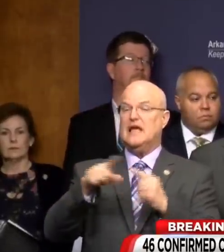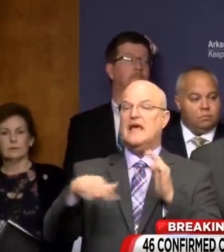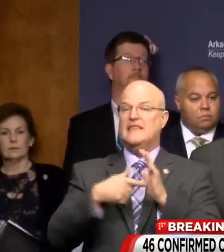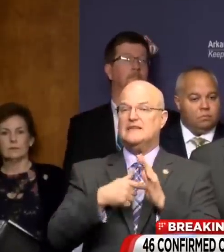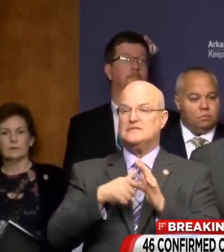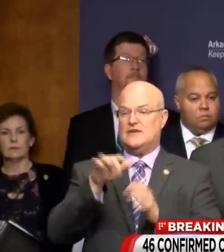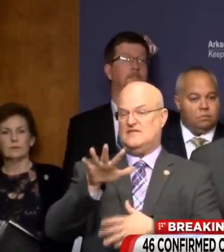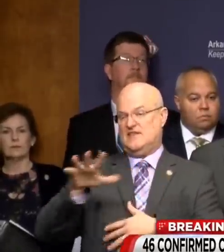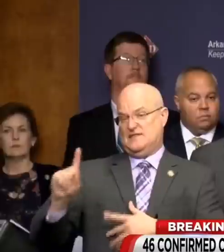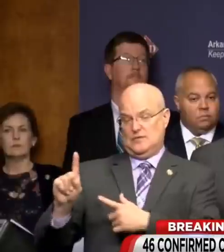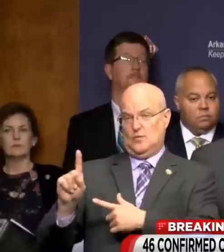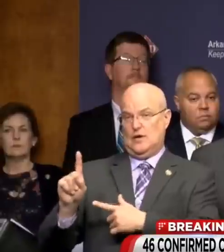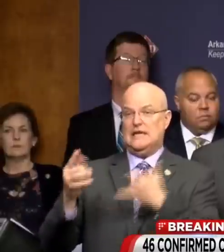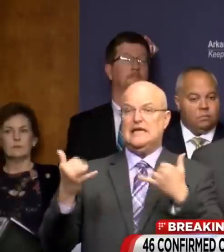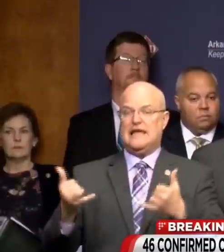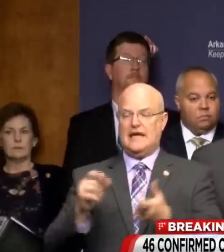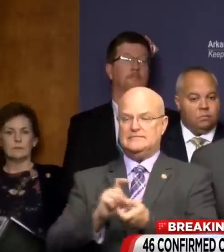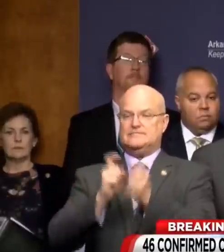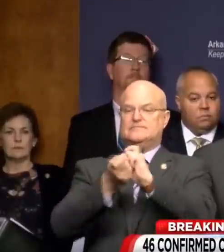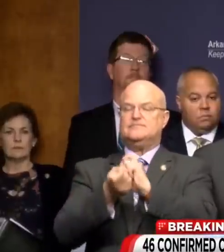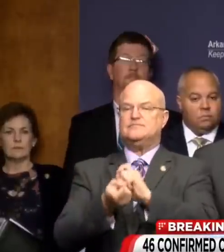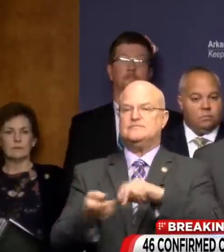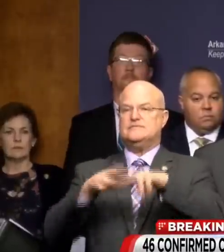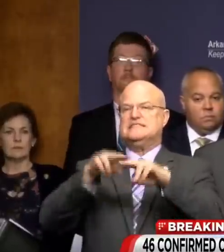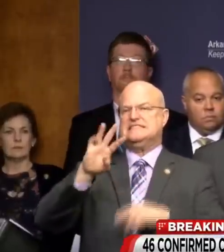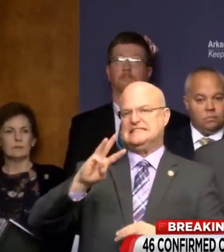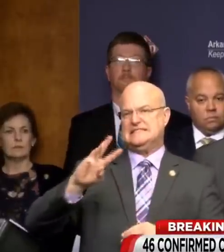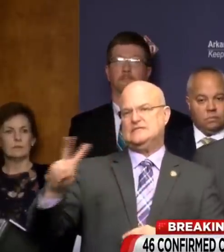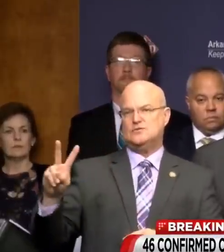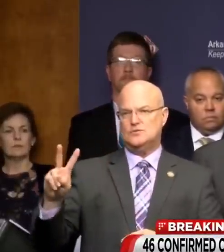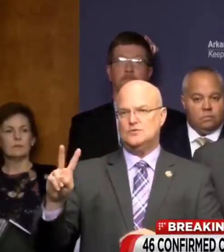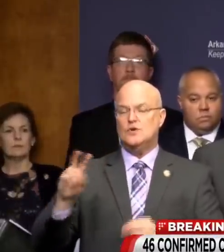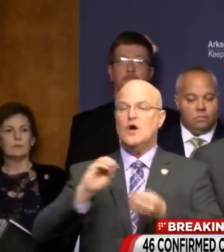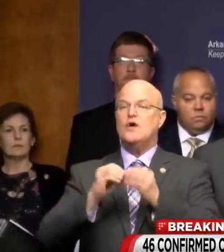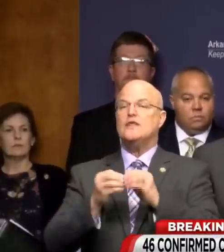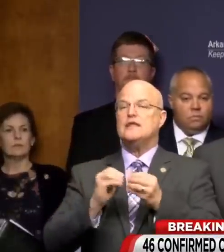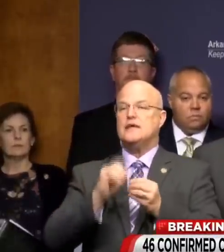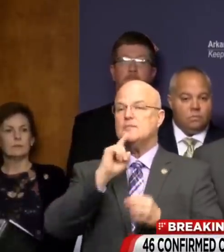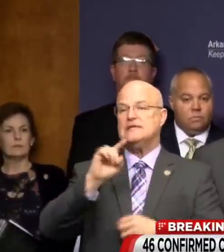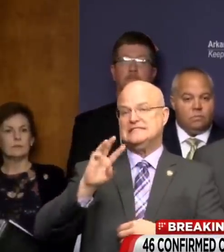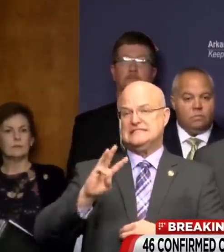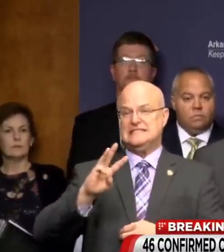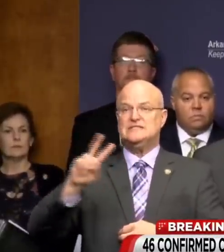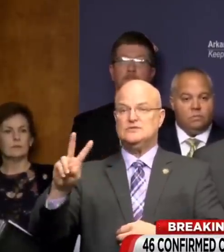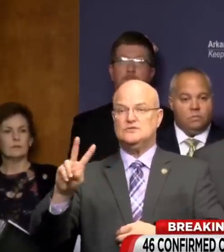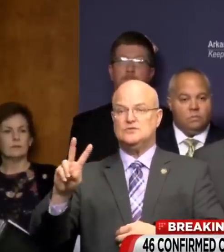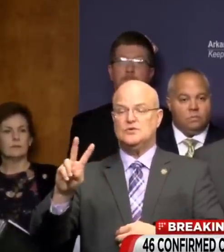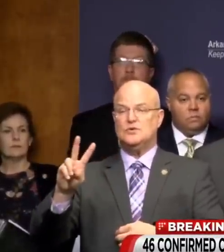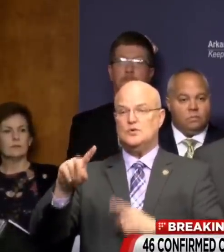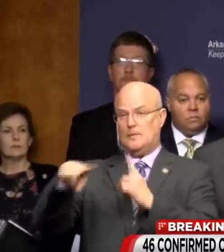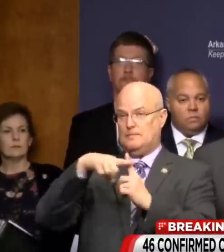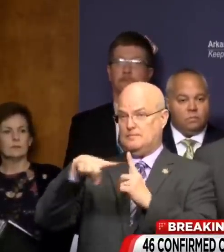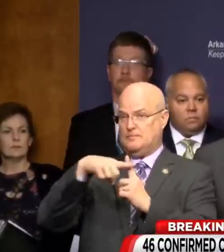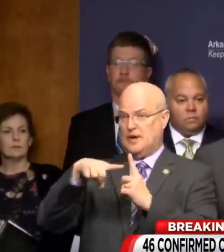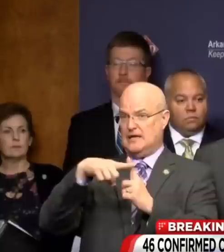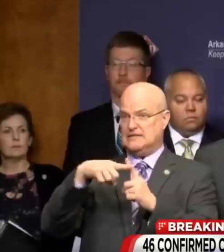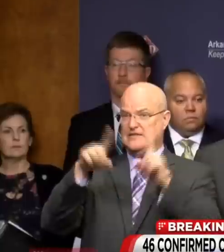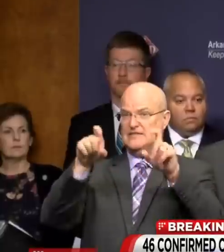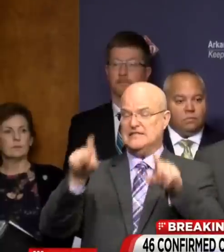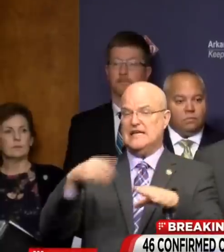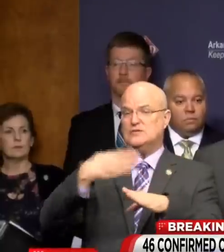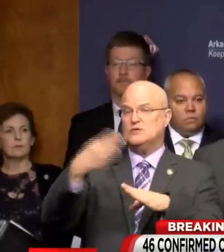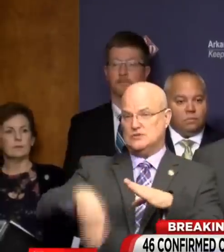at 51. Now it's at 62. And so the number is 62 positive